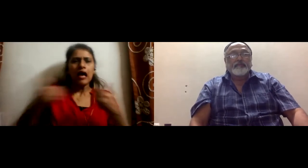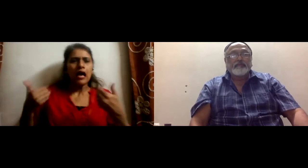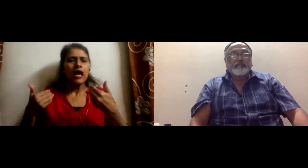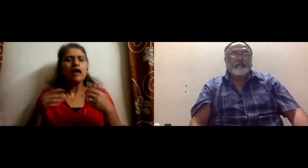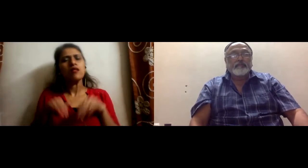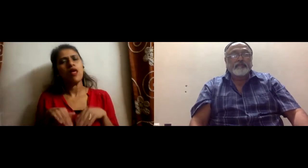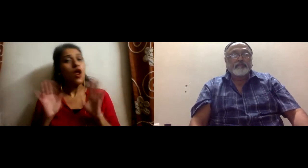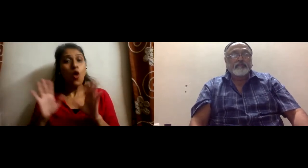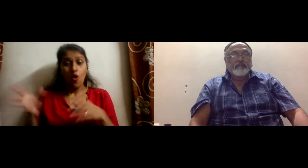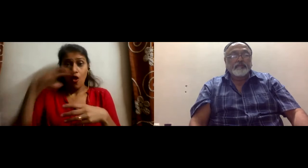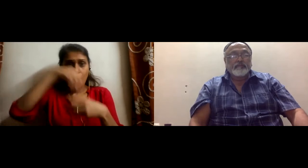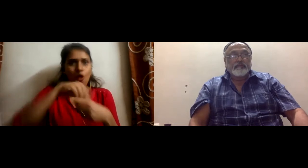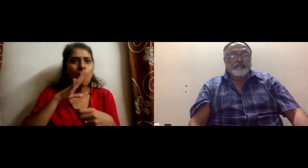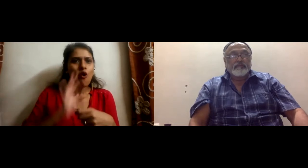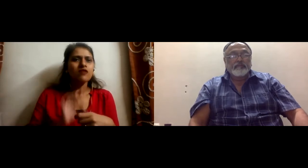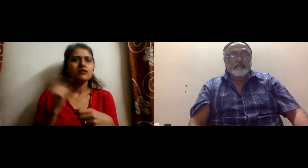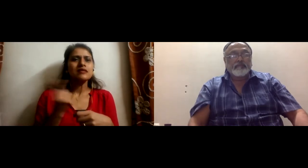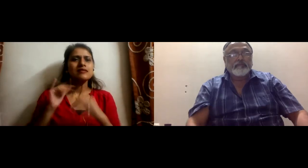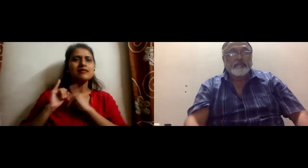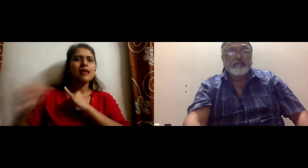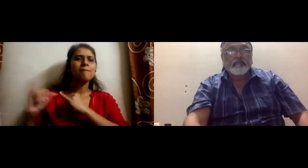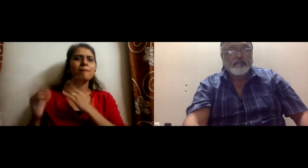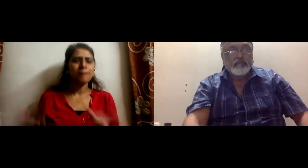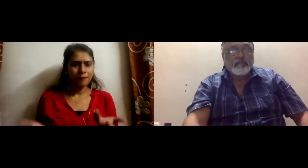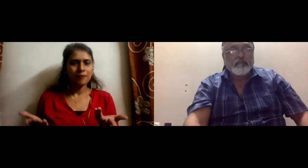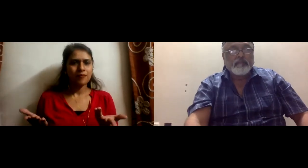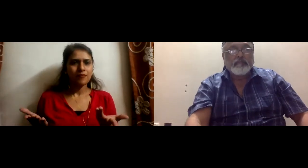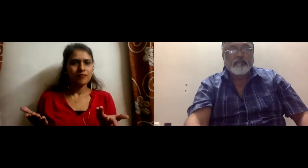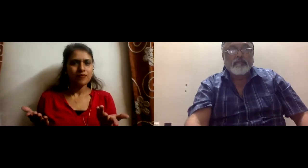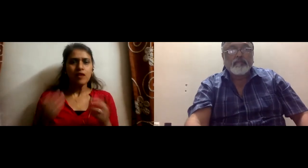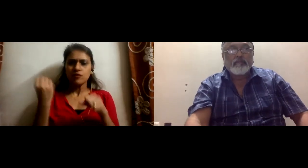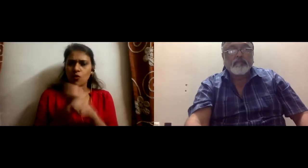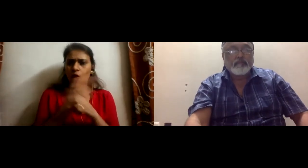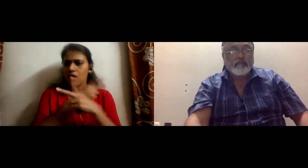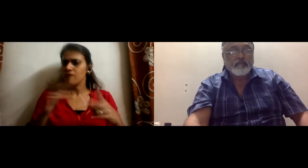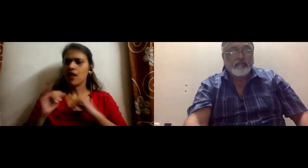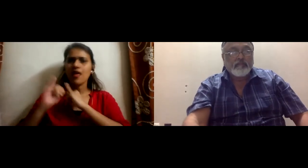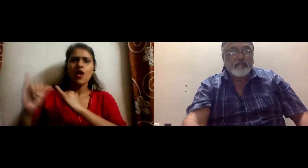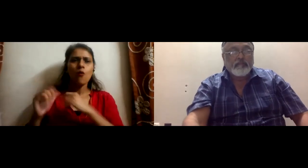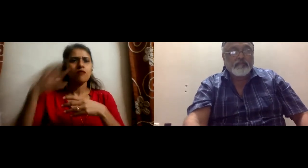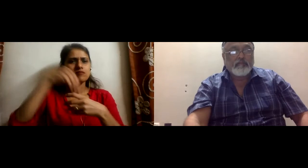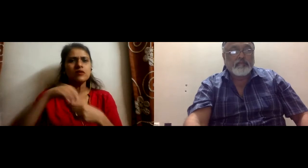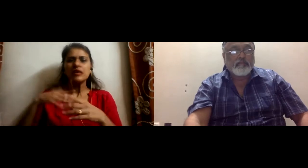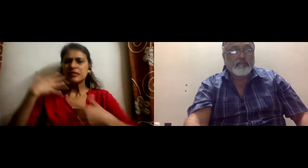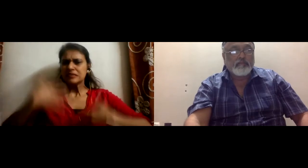system, rather than being passive recipients of services, people who are suffering, who are shown as people suffering from